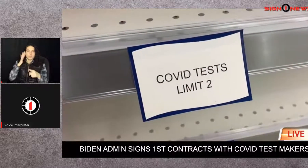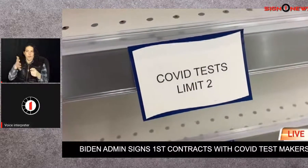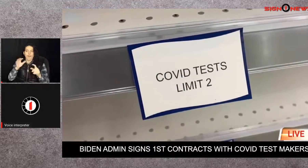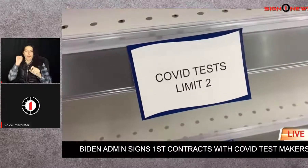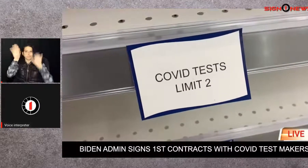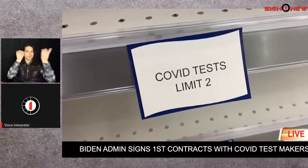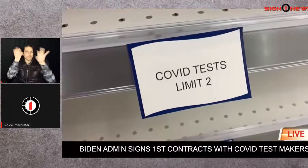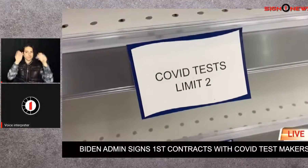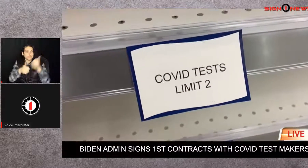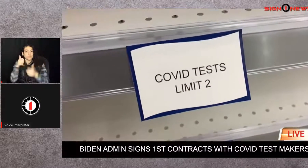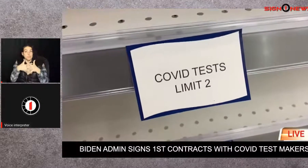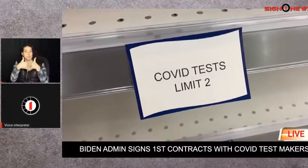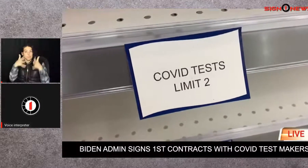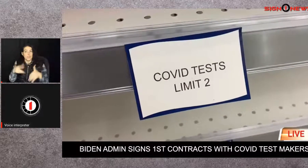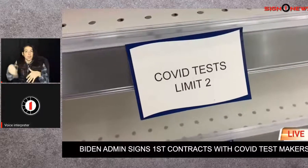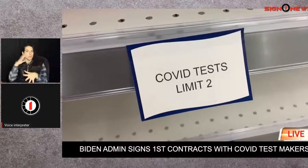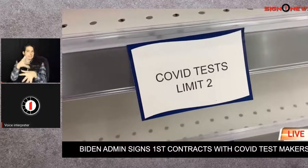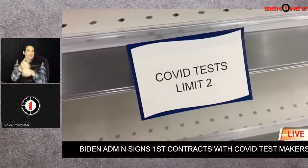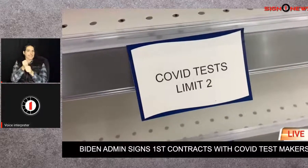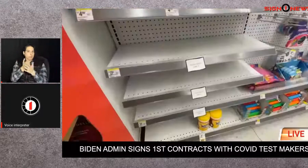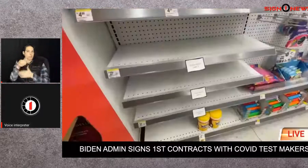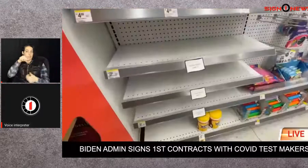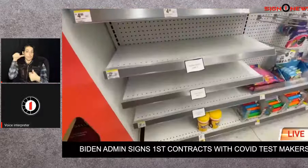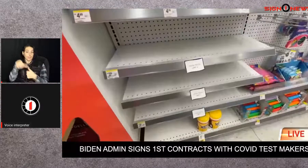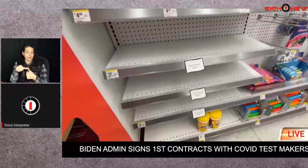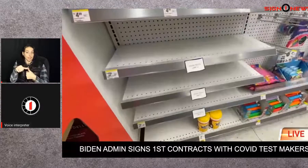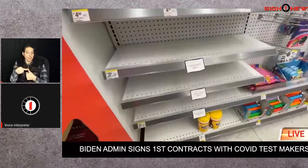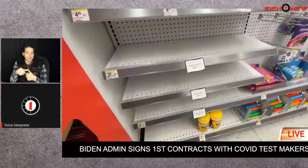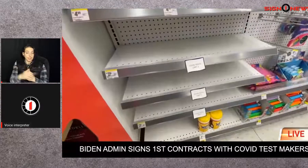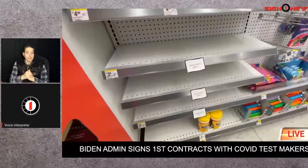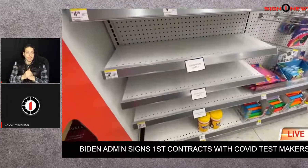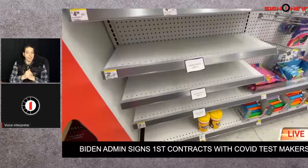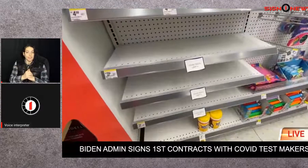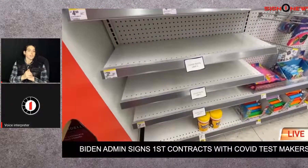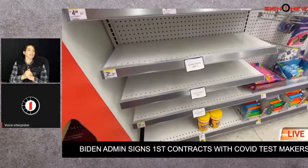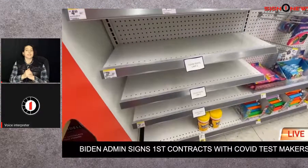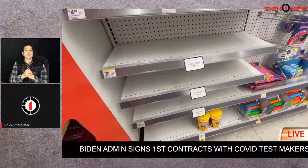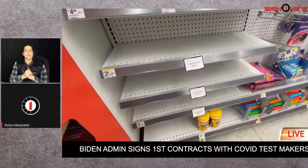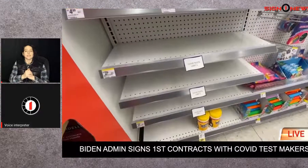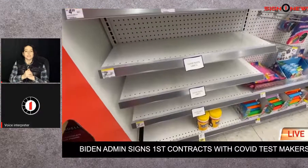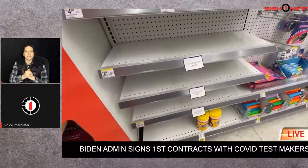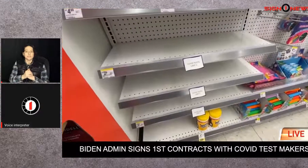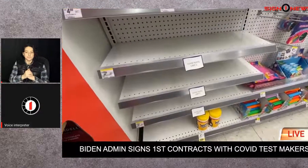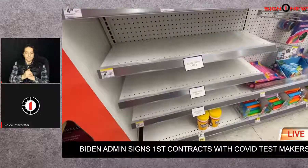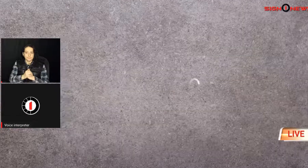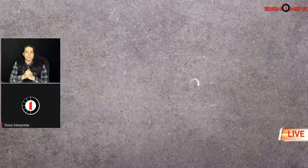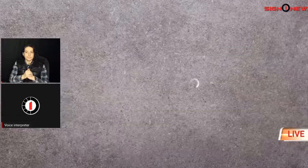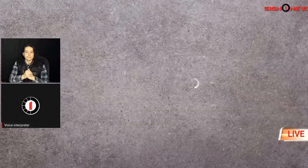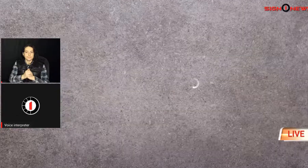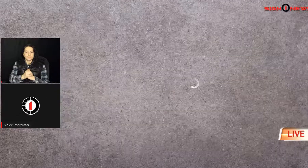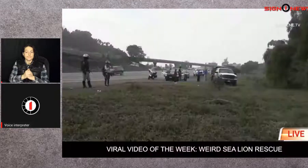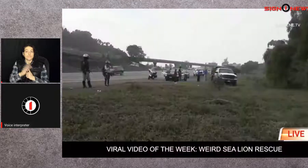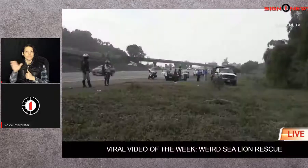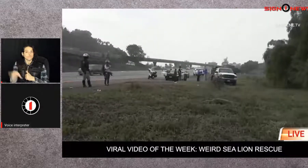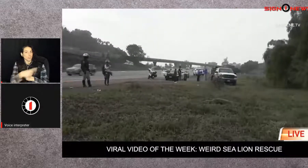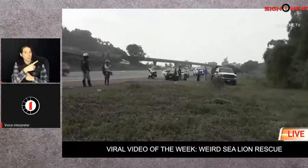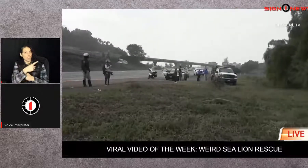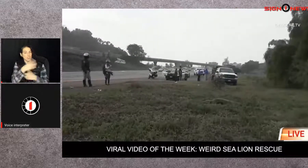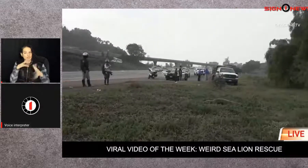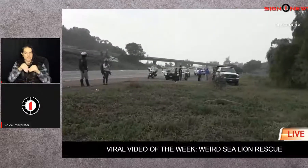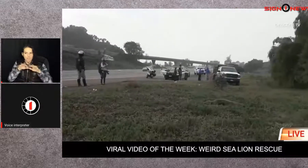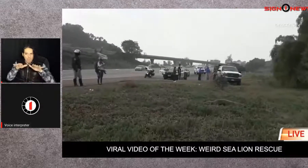country. The new test will be made available this month and will reach Americans through the mail.